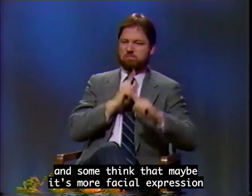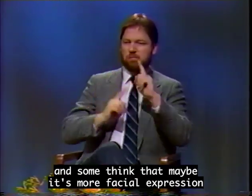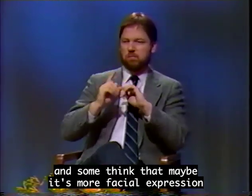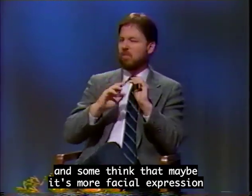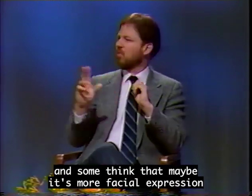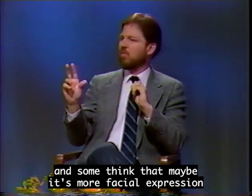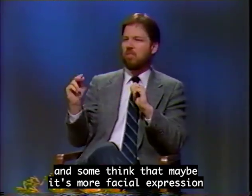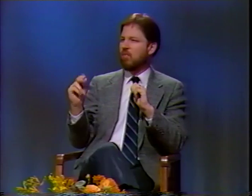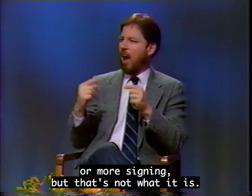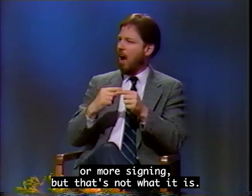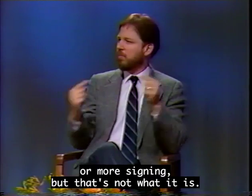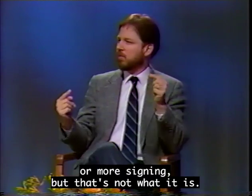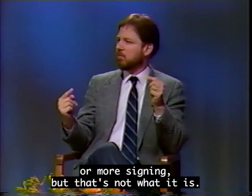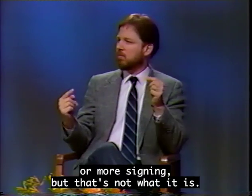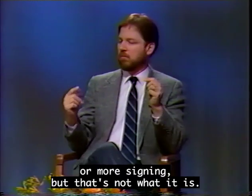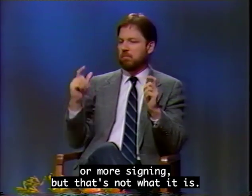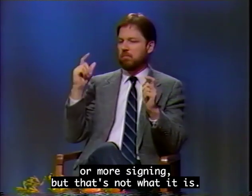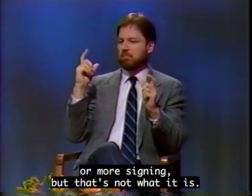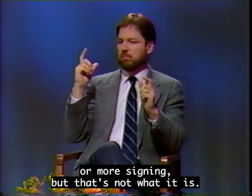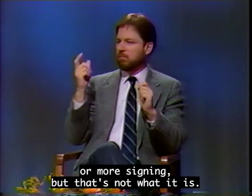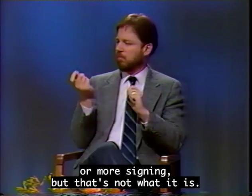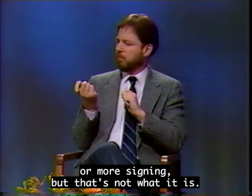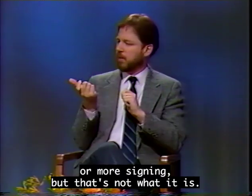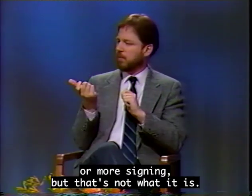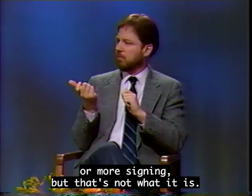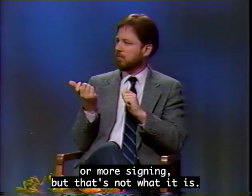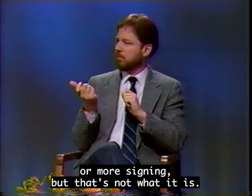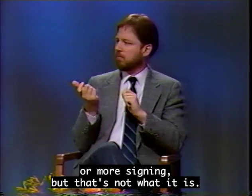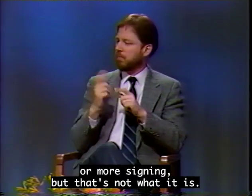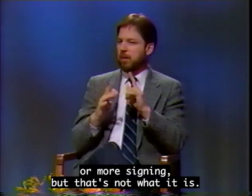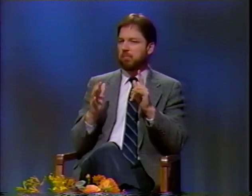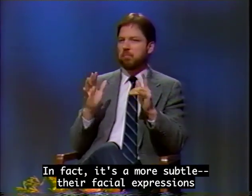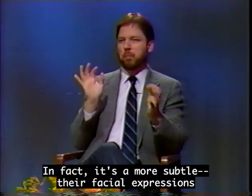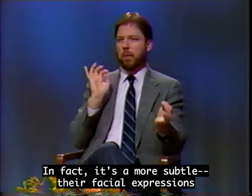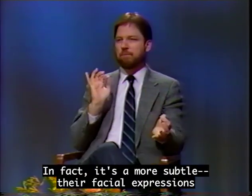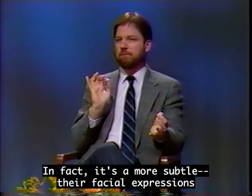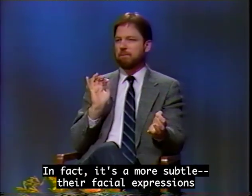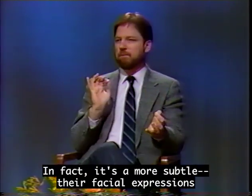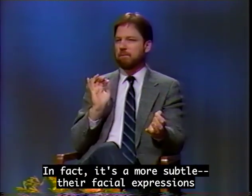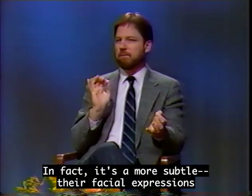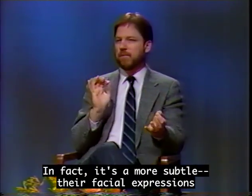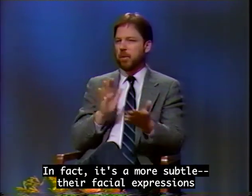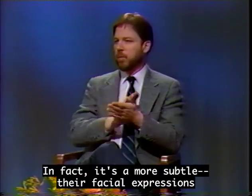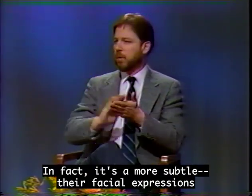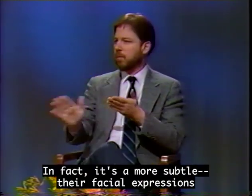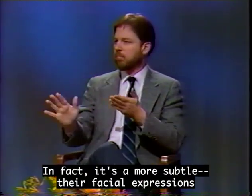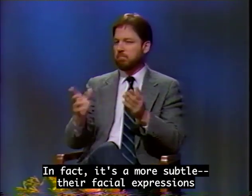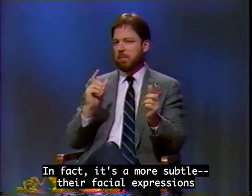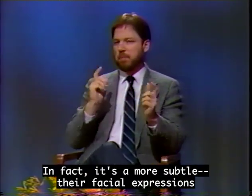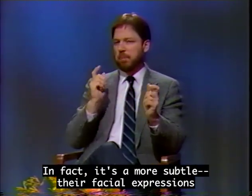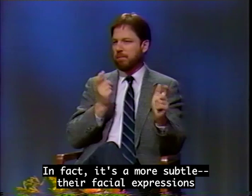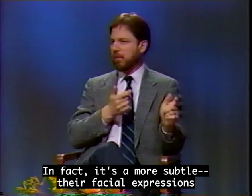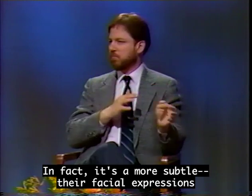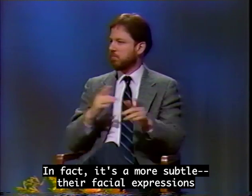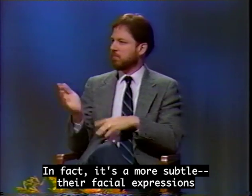more facial expression or more signing, but that's not what it is. In fact, it's a more subtle, their